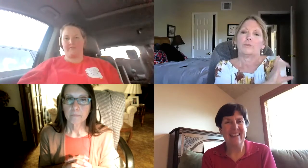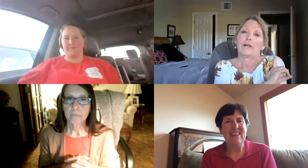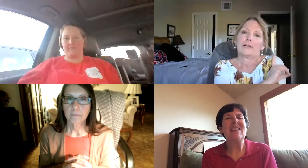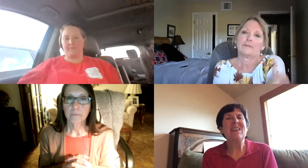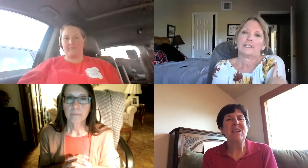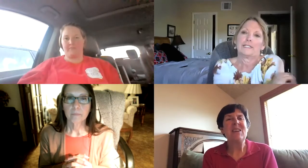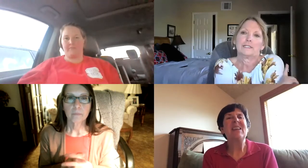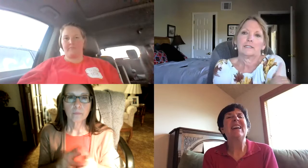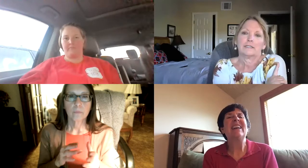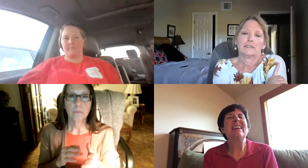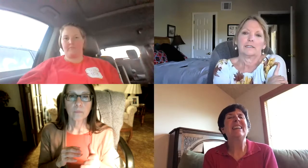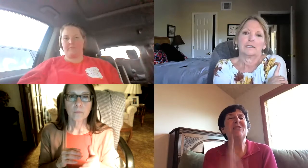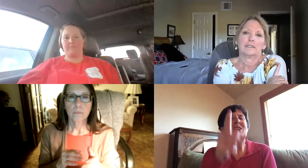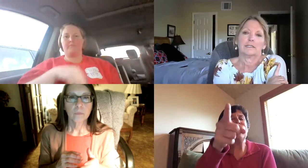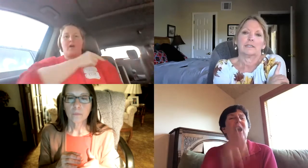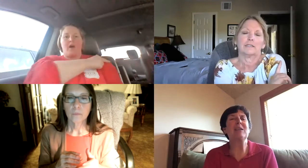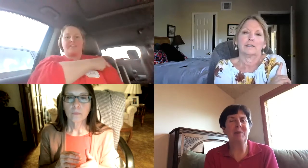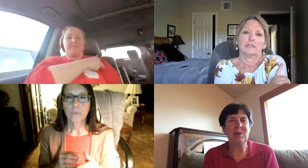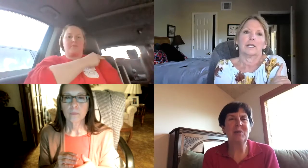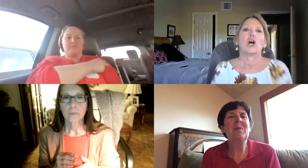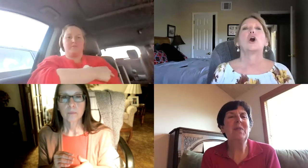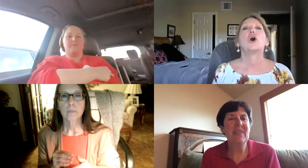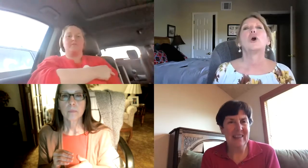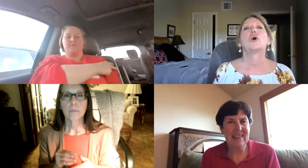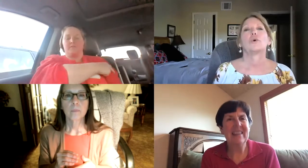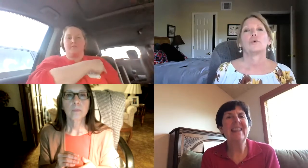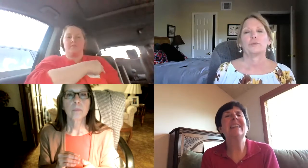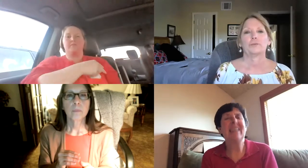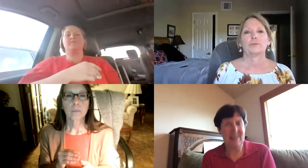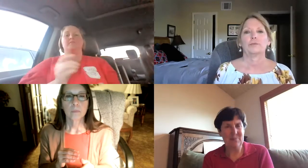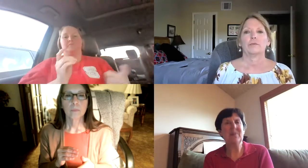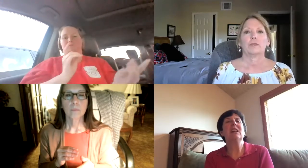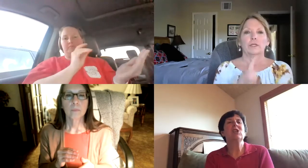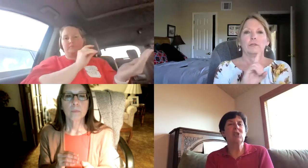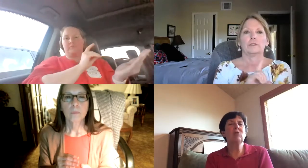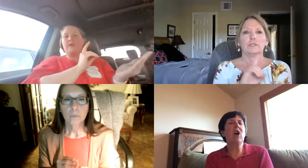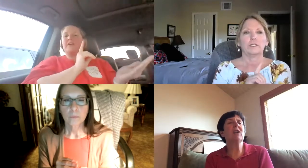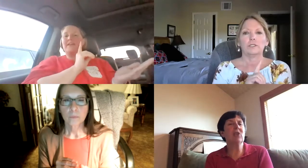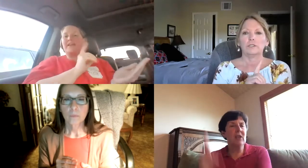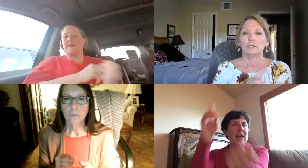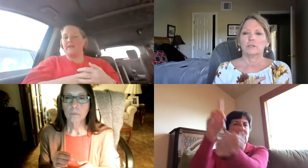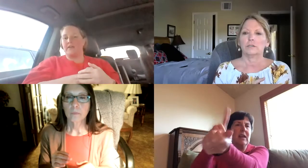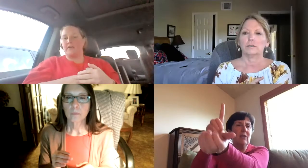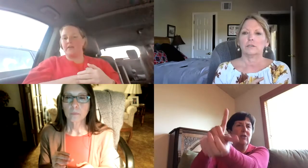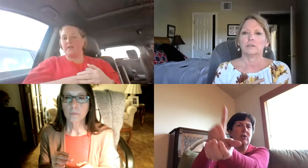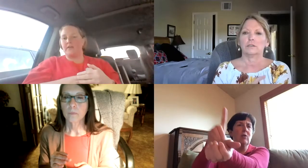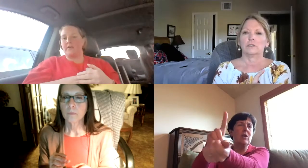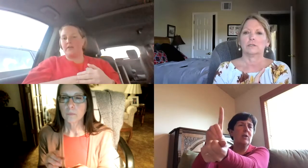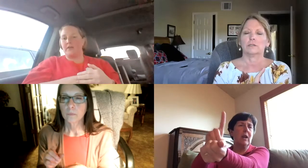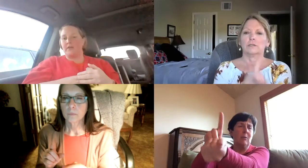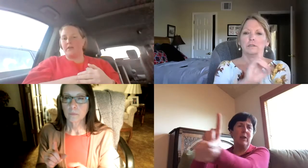Yeah. Oh, what's this? You're thinking hospital. Oh. So doctor, yeah, you can either